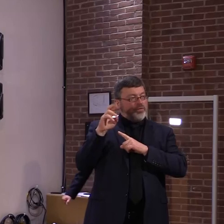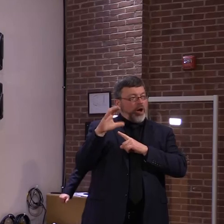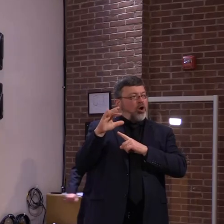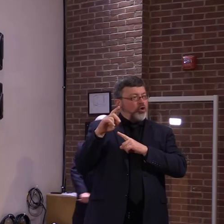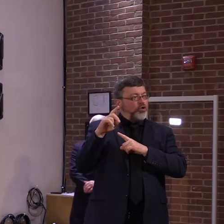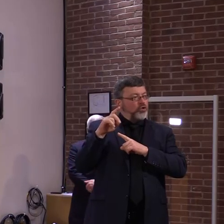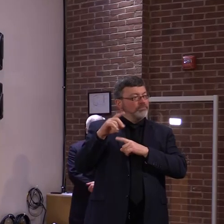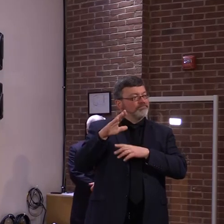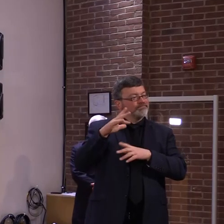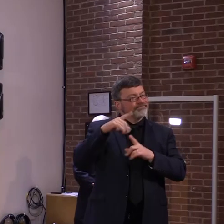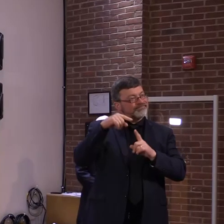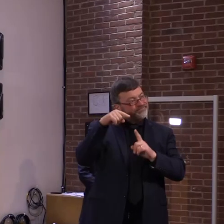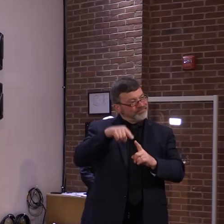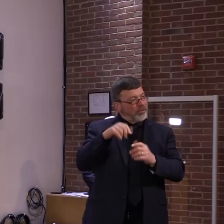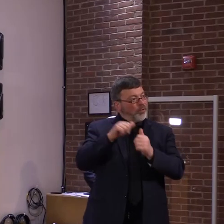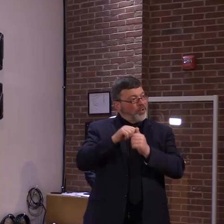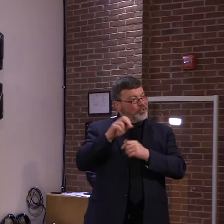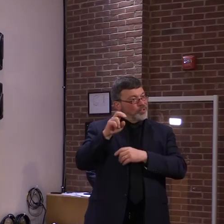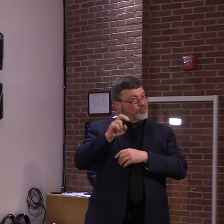that